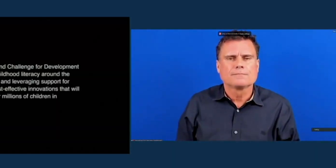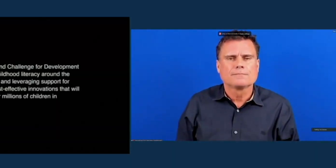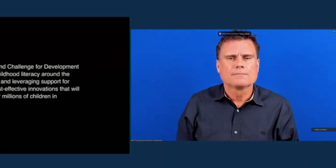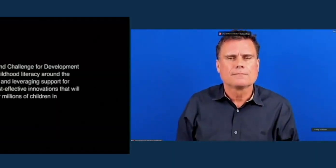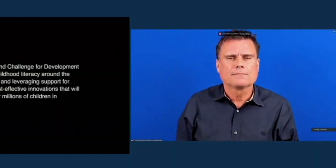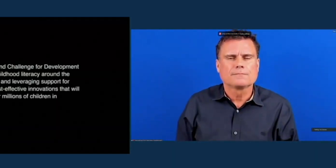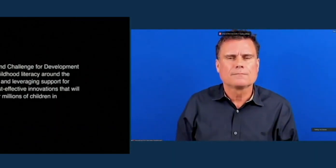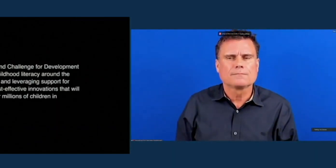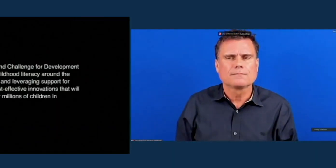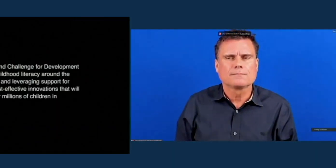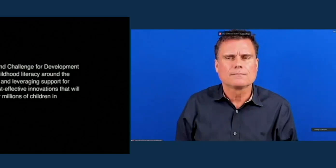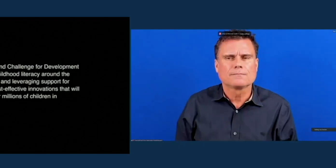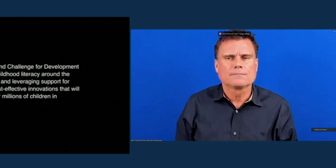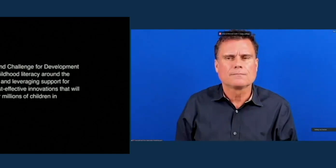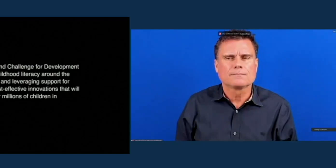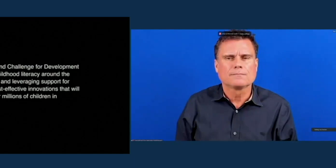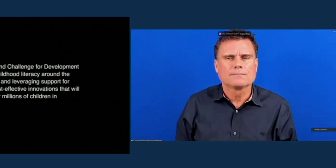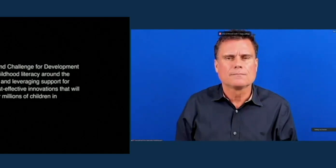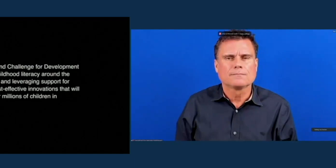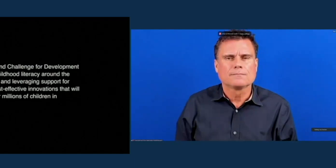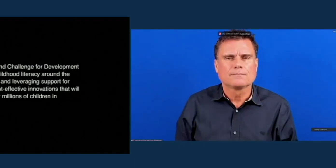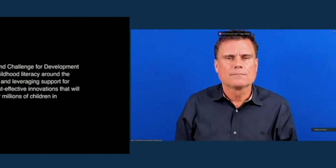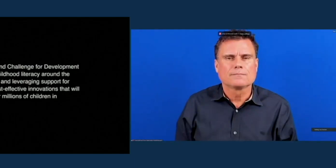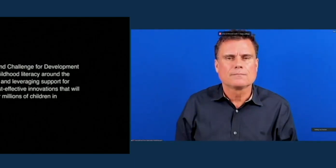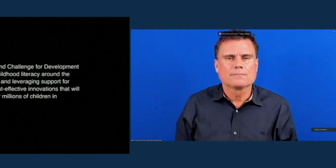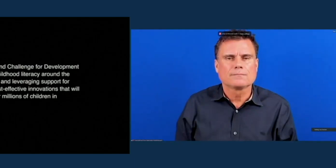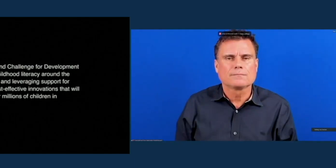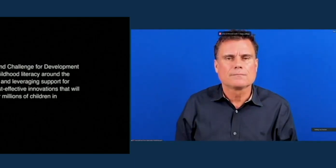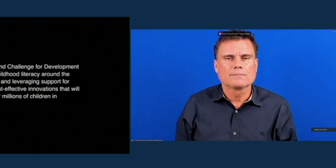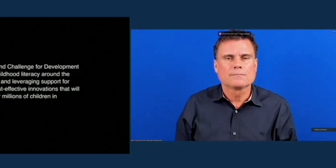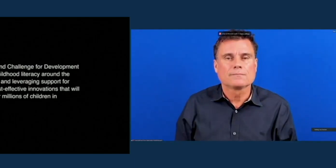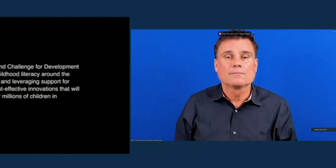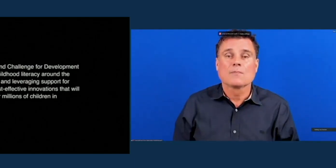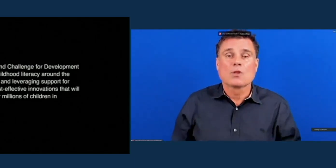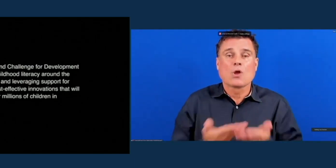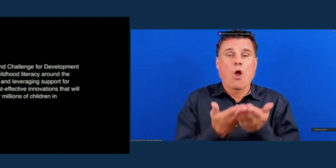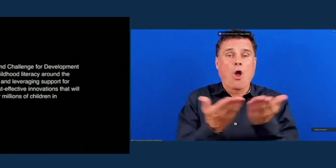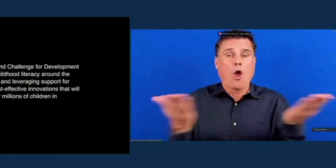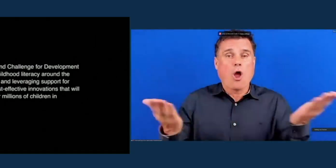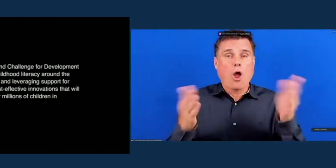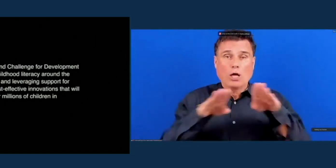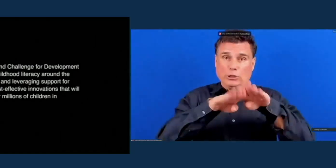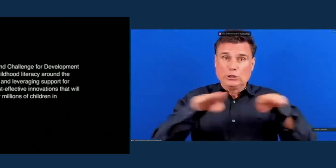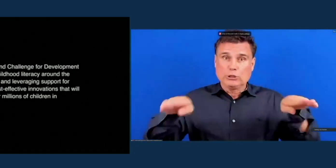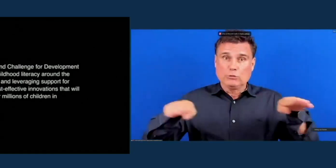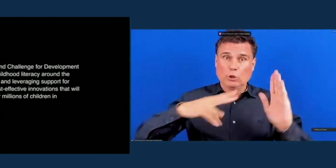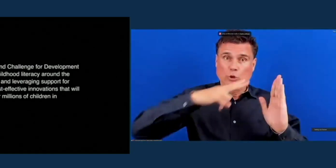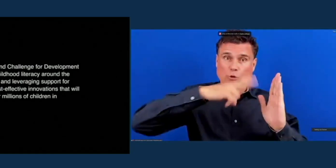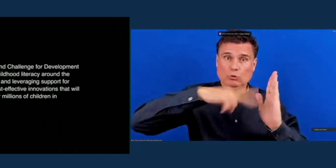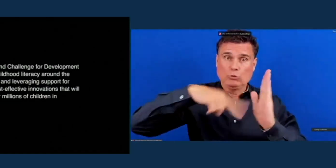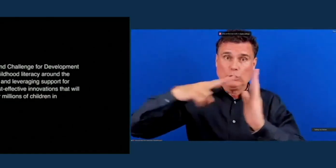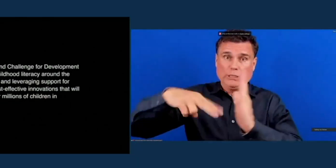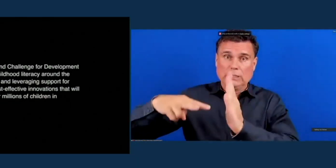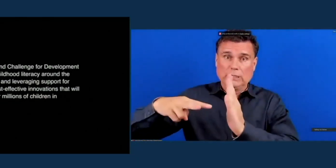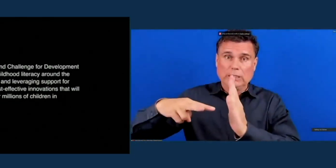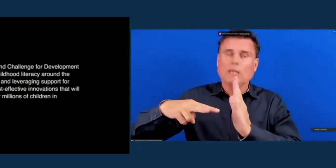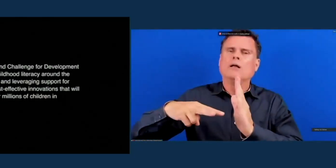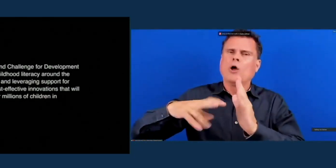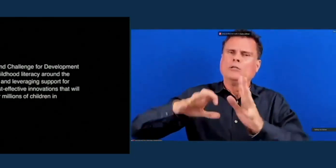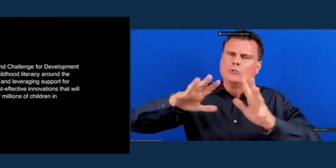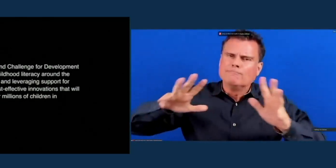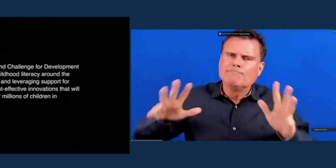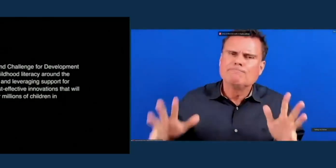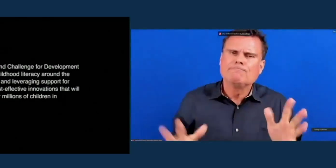The All Children Reading Grand Challenge for Development campaign aims to advance childhood literacy around the world through identification of